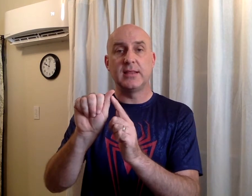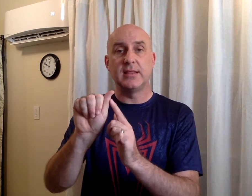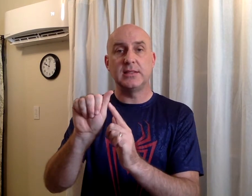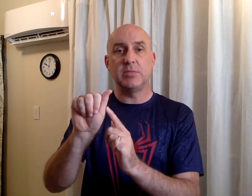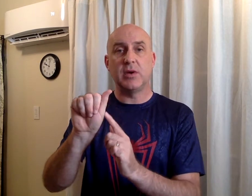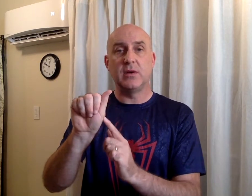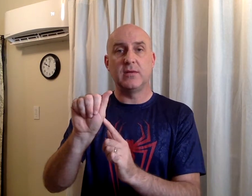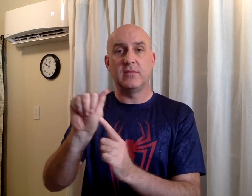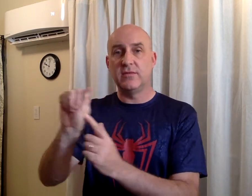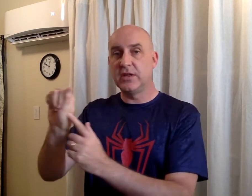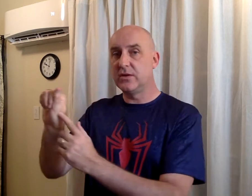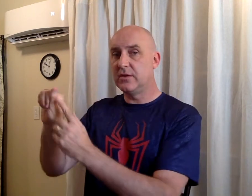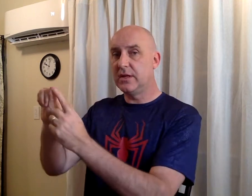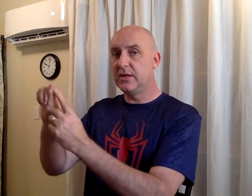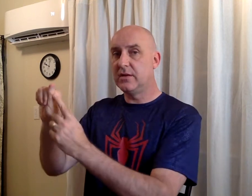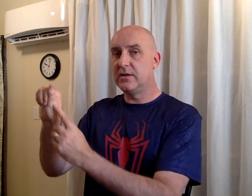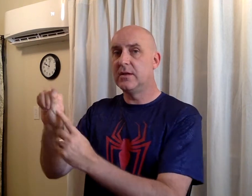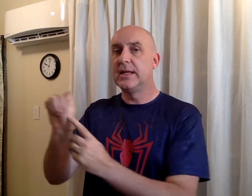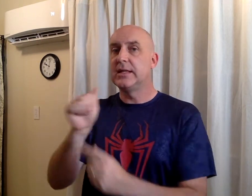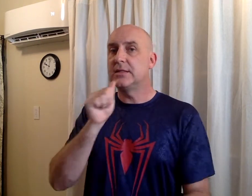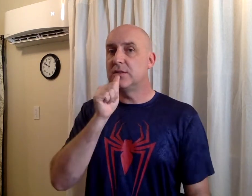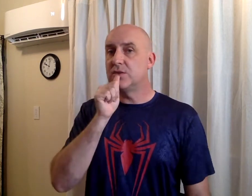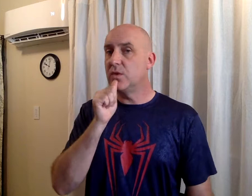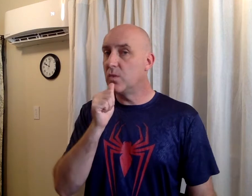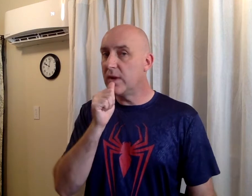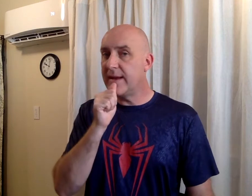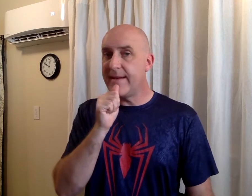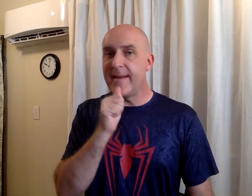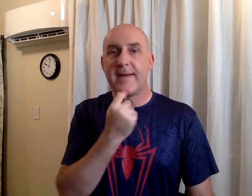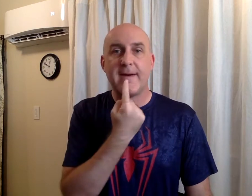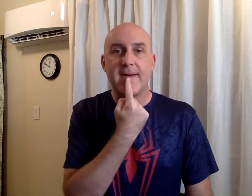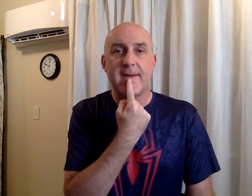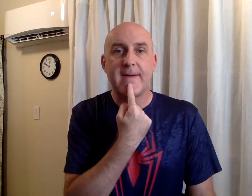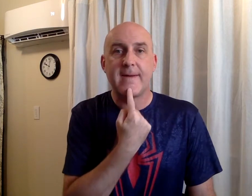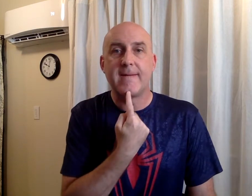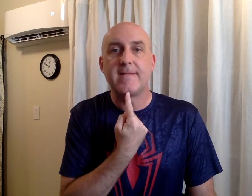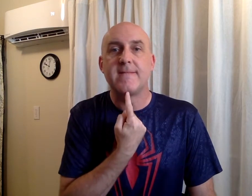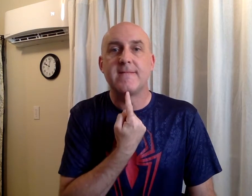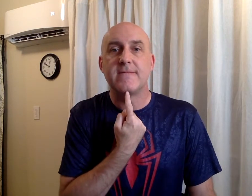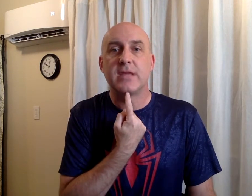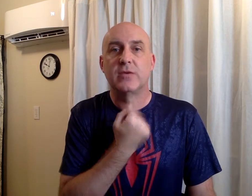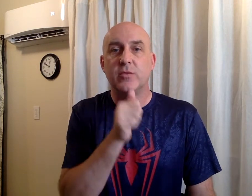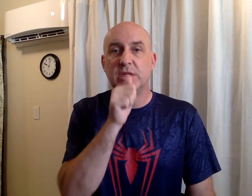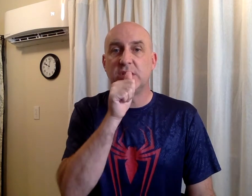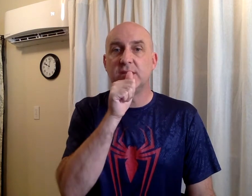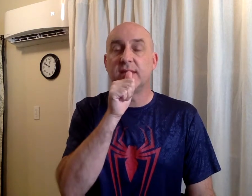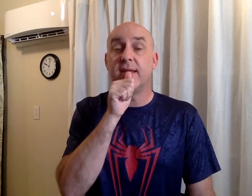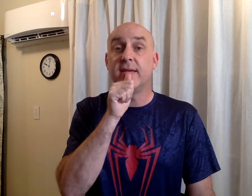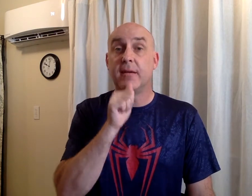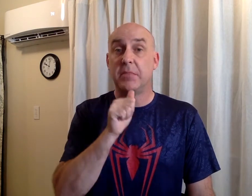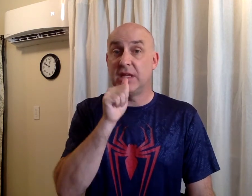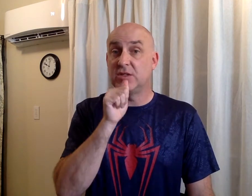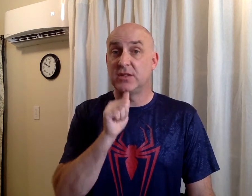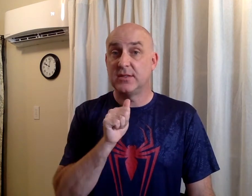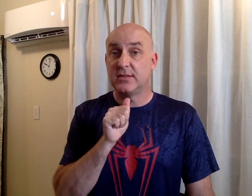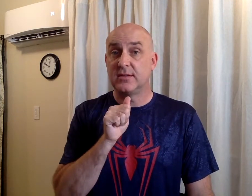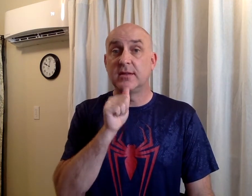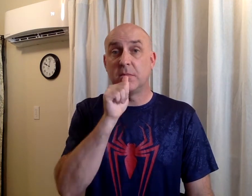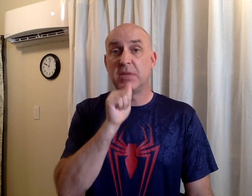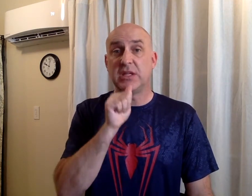This part of the finger right here is going to stroke right down that groove in my chin. Okay? Patient. Patient.